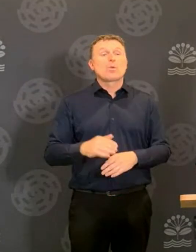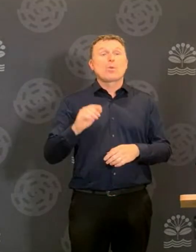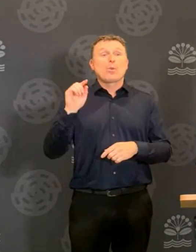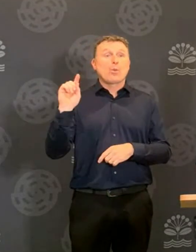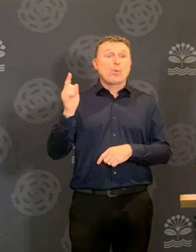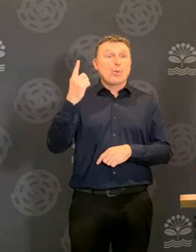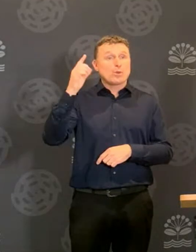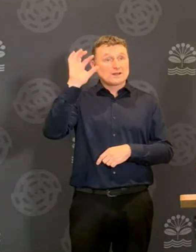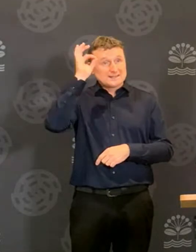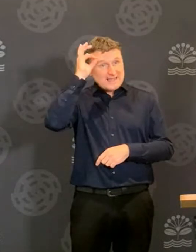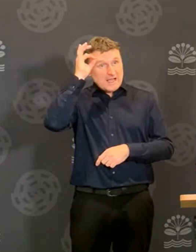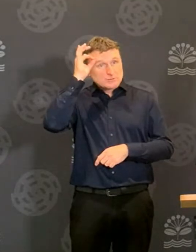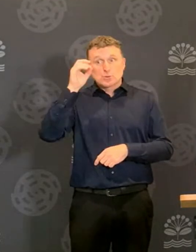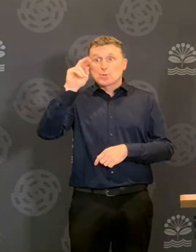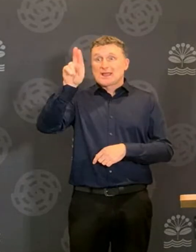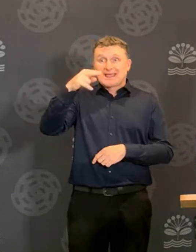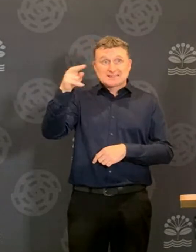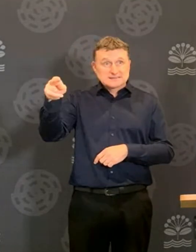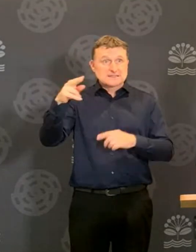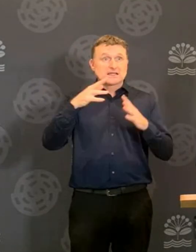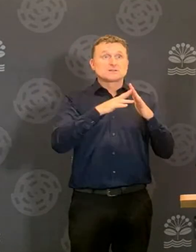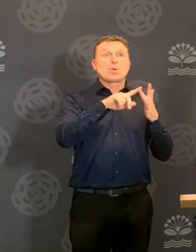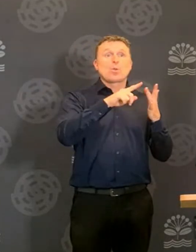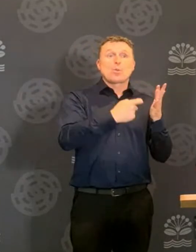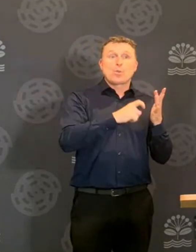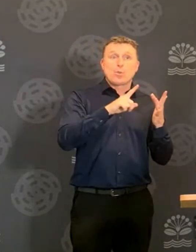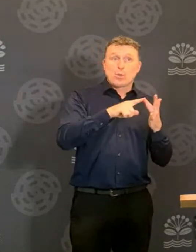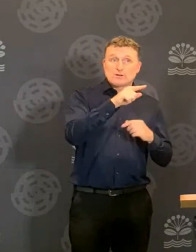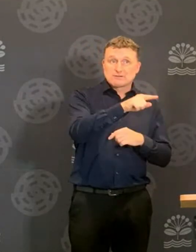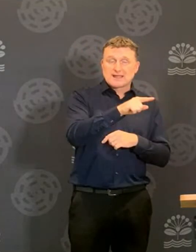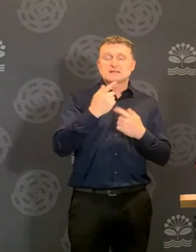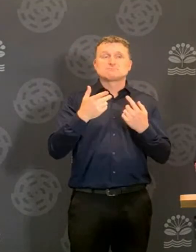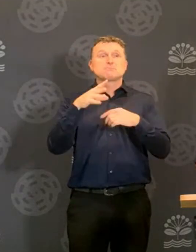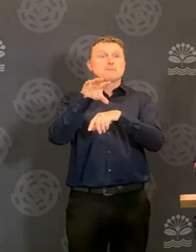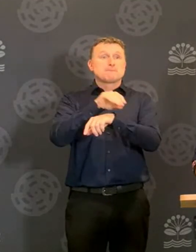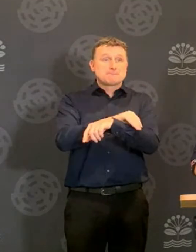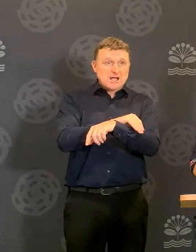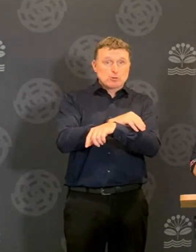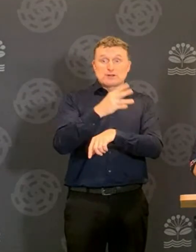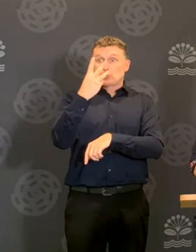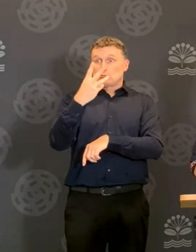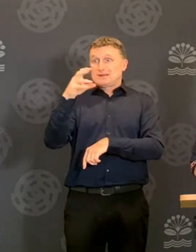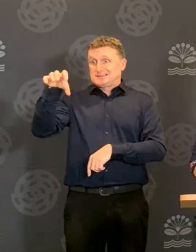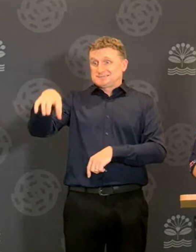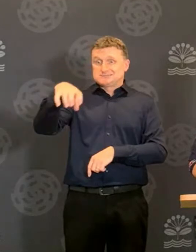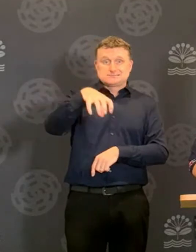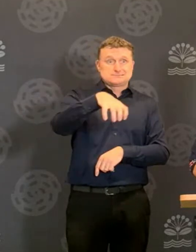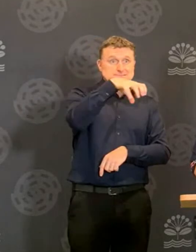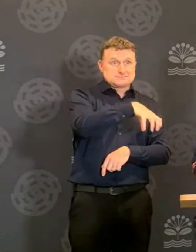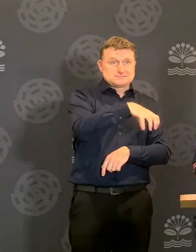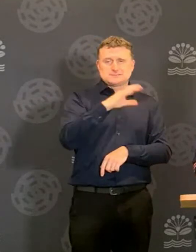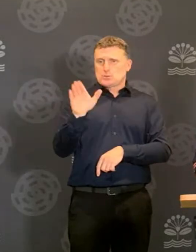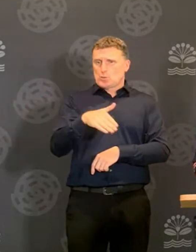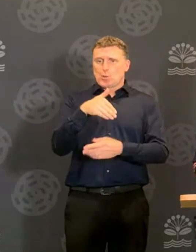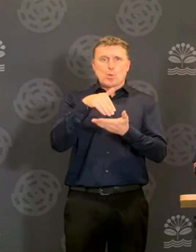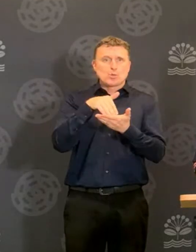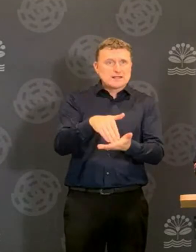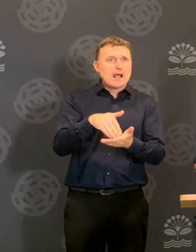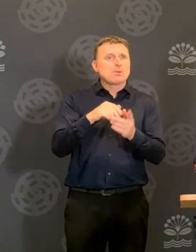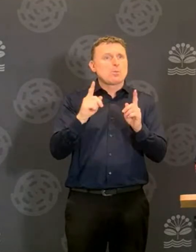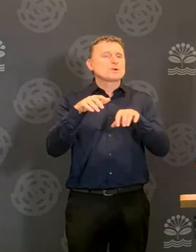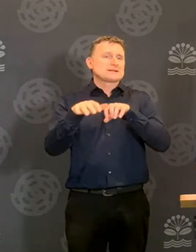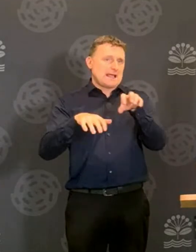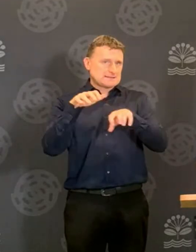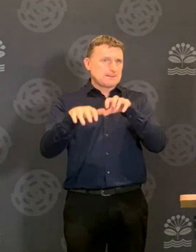the Auckland Council shelters in Henderson, Wirral, and also the SPCA shelter at Mangere, are all supporting this response.